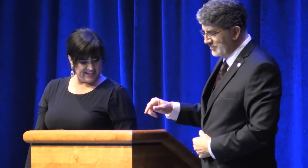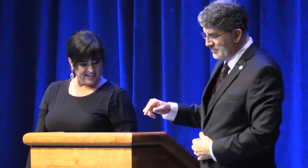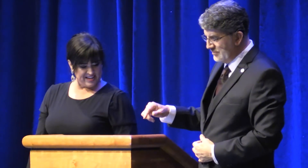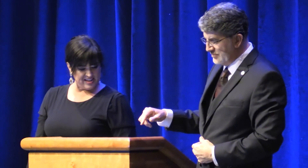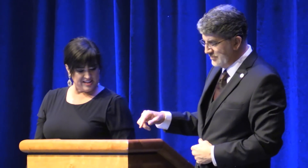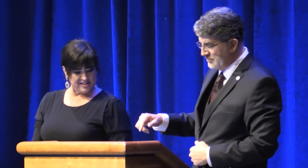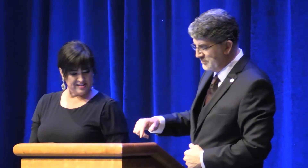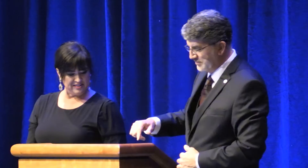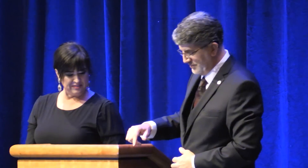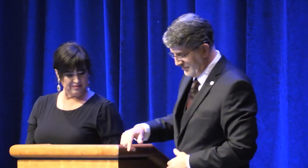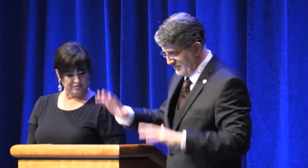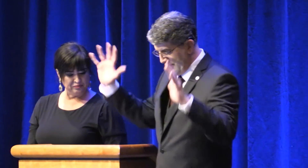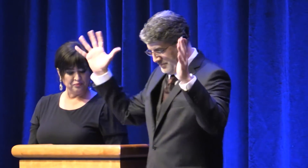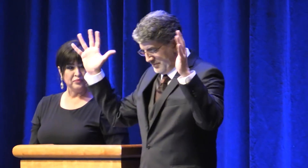thanks.